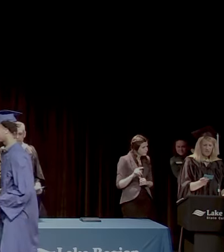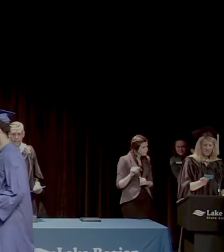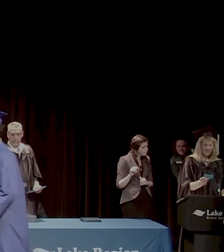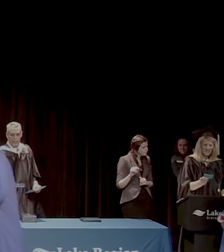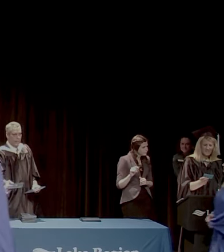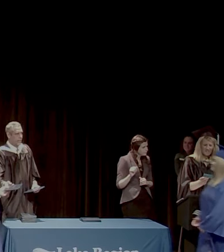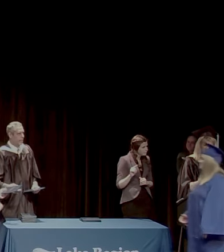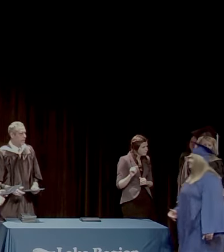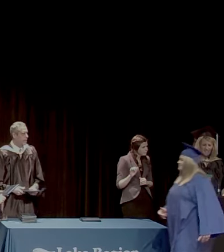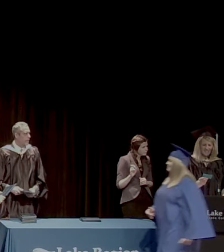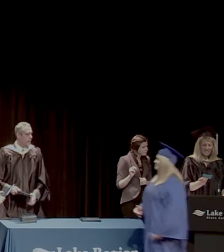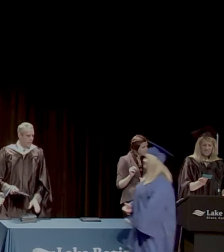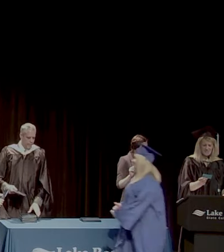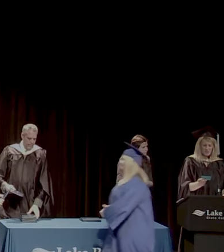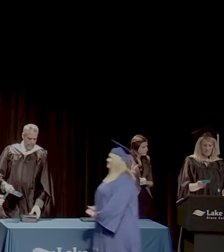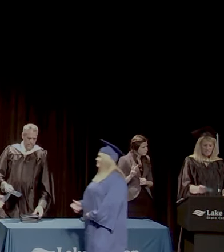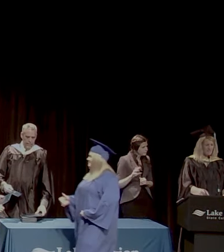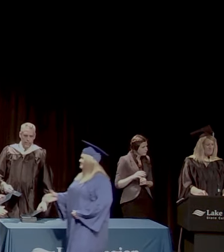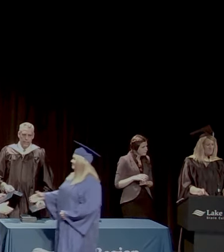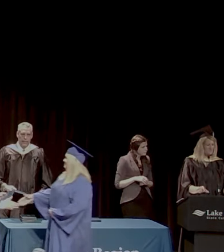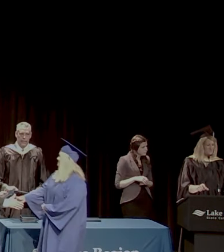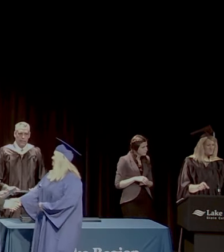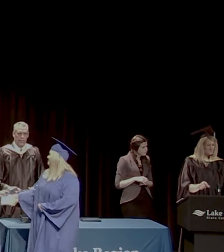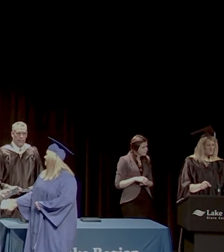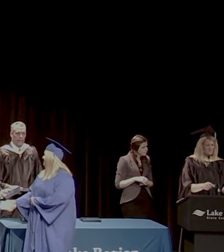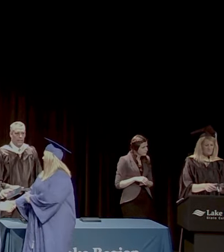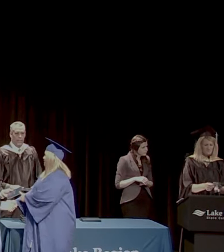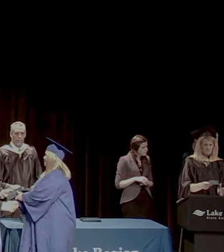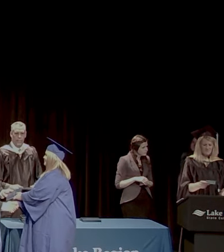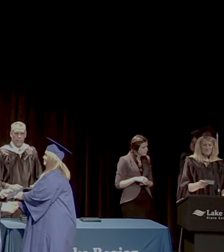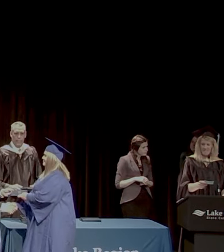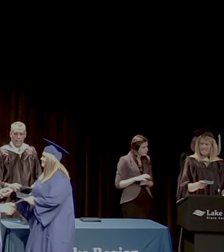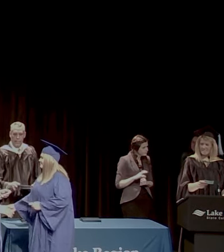Tatum Wyam, Associate in Applied Science, Marketing.